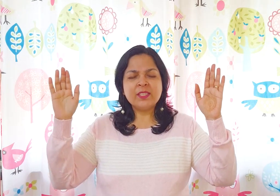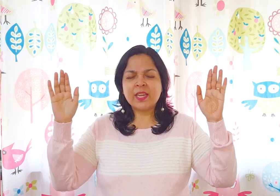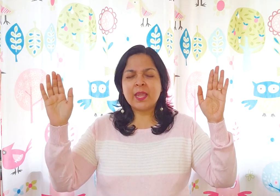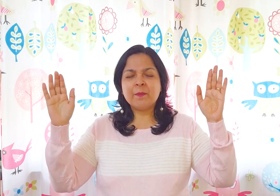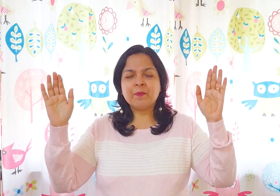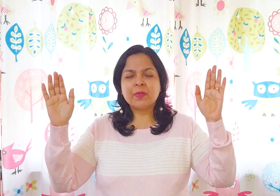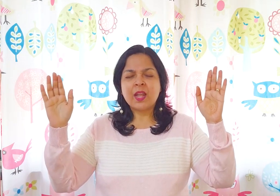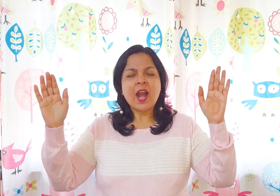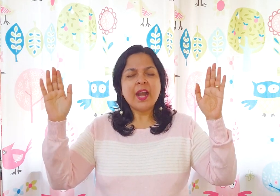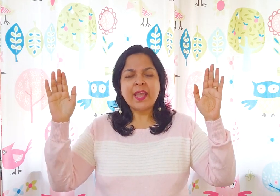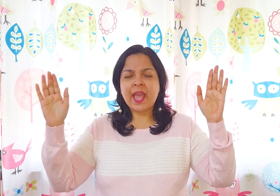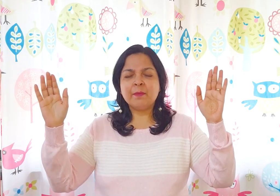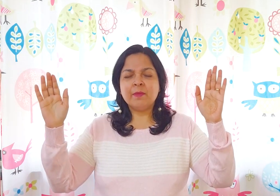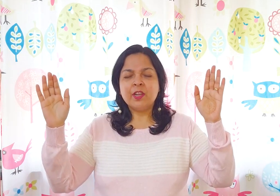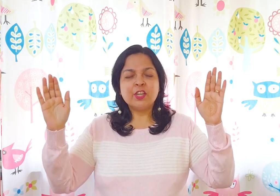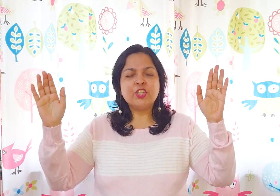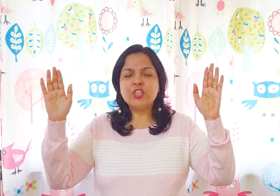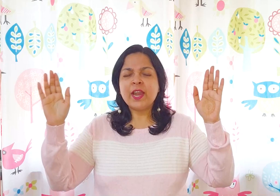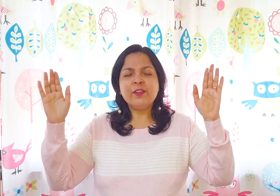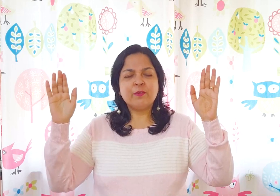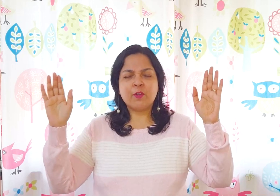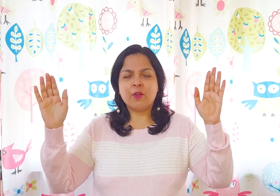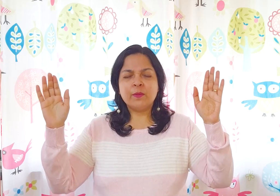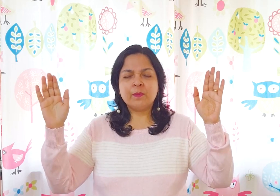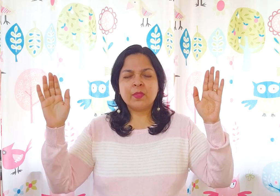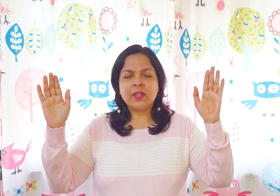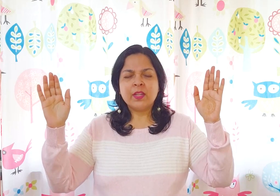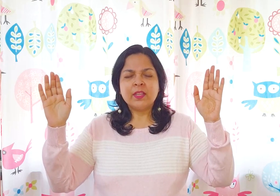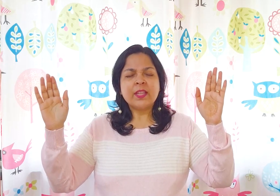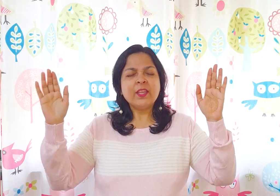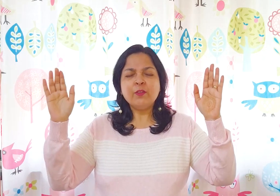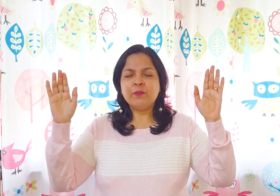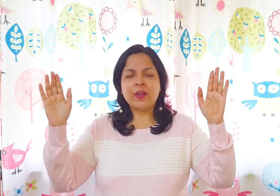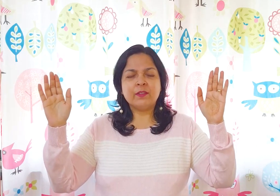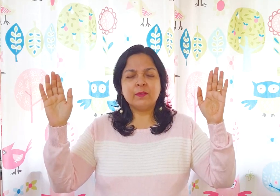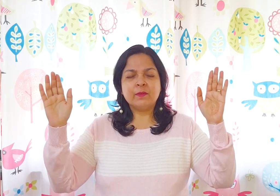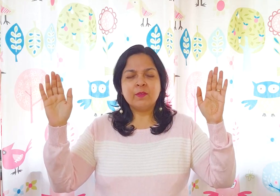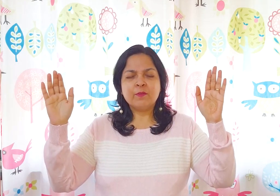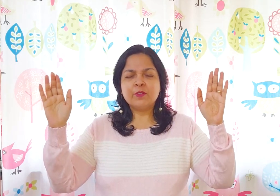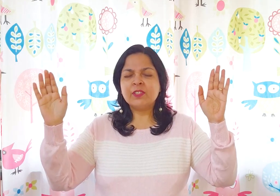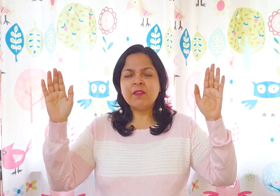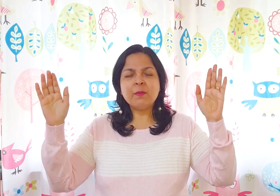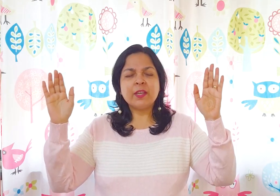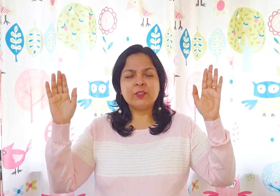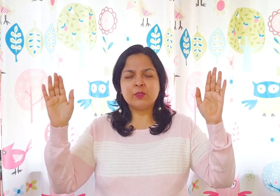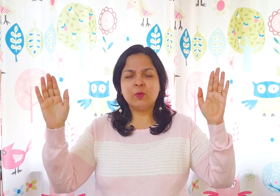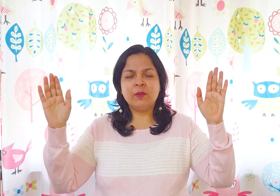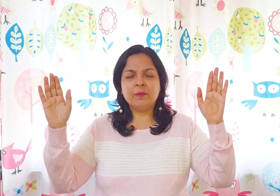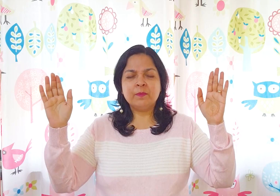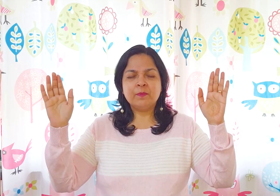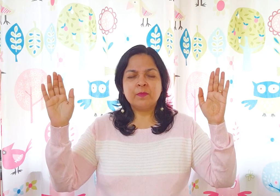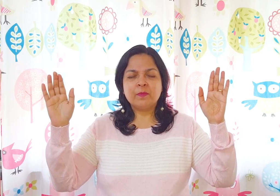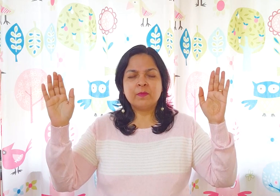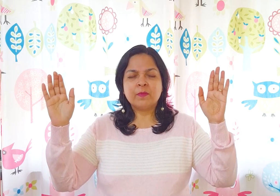From this day, I am a child of God. Thank you, Father, for saving my soul.